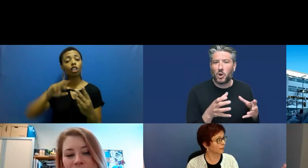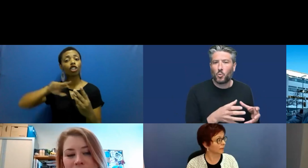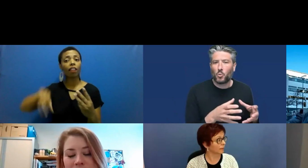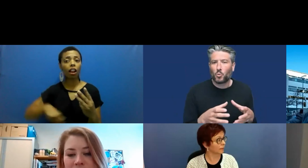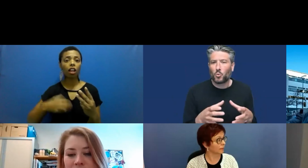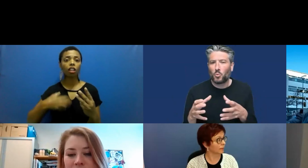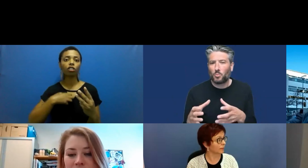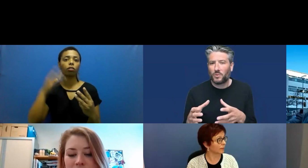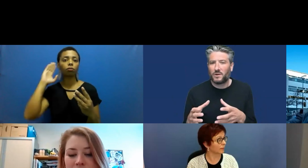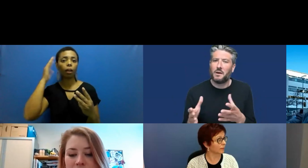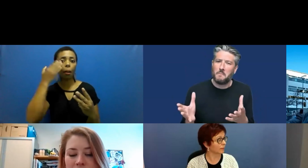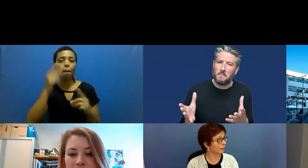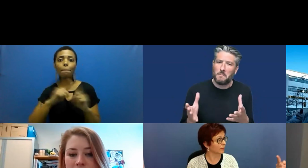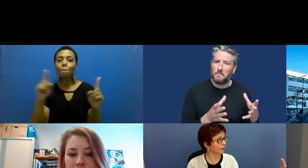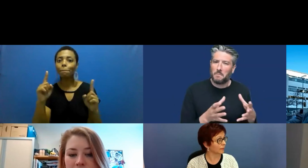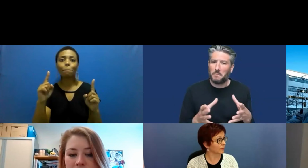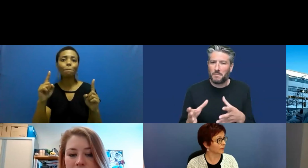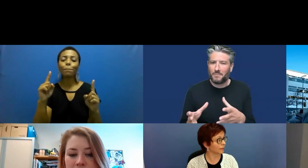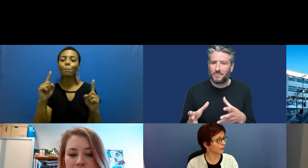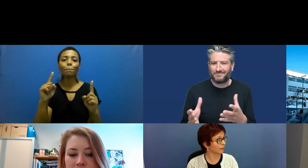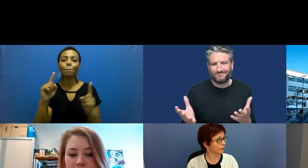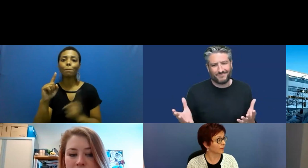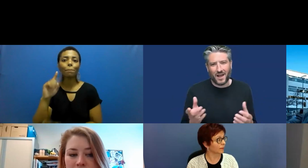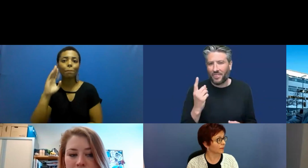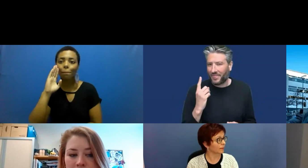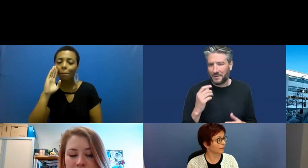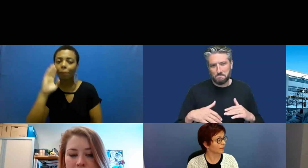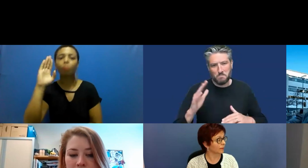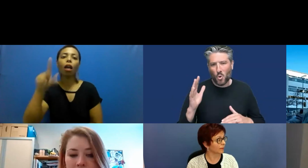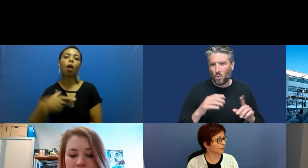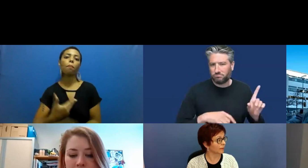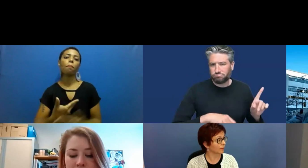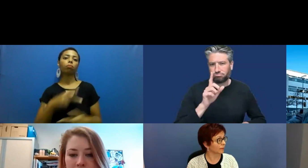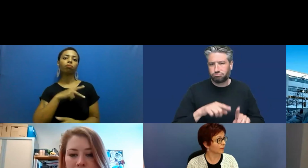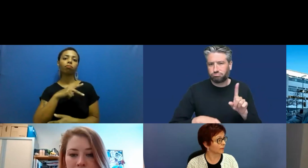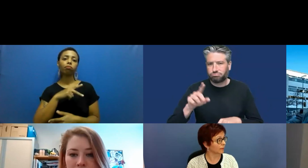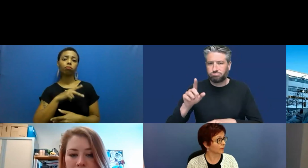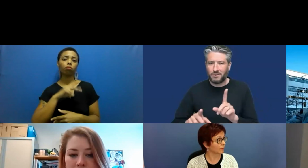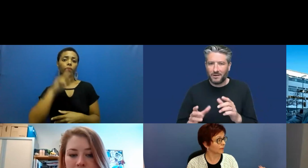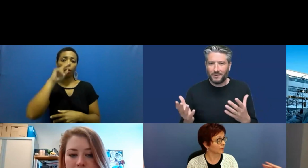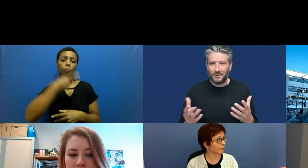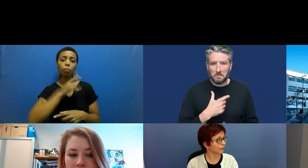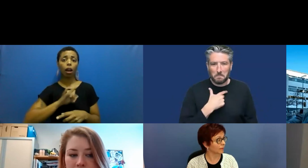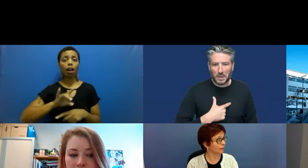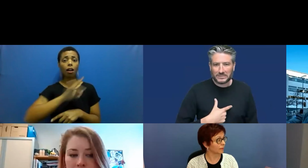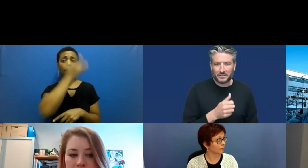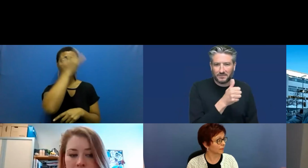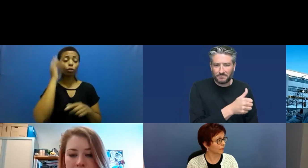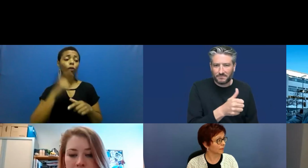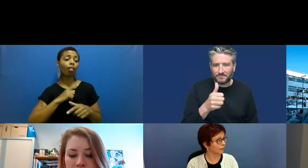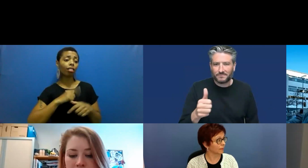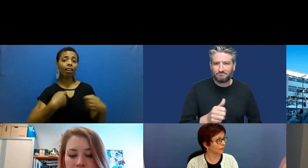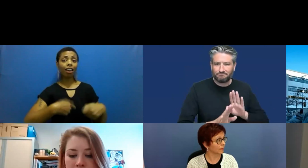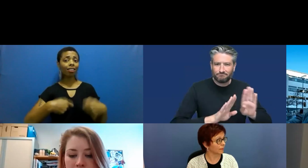much more. Every individual has his own, her or his own needs. And